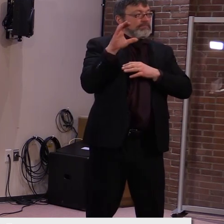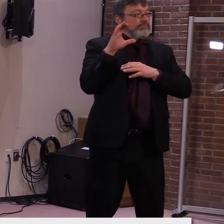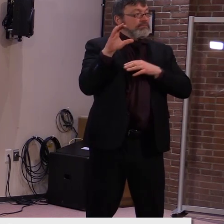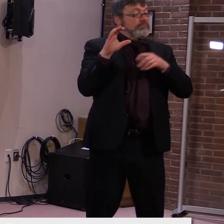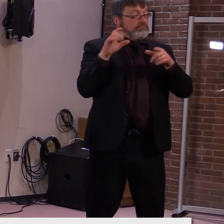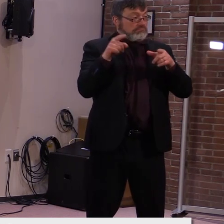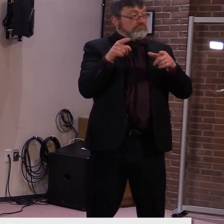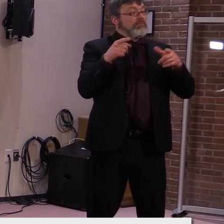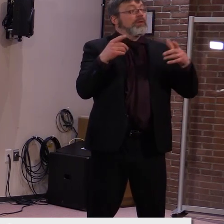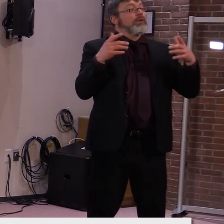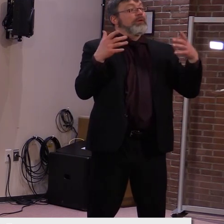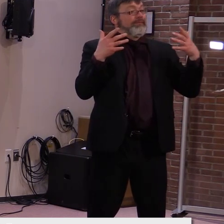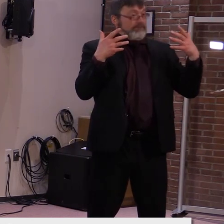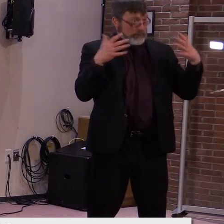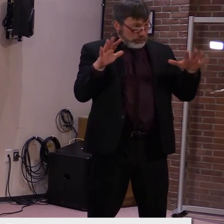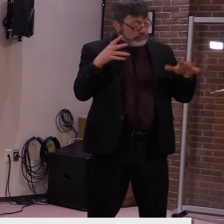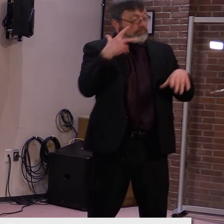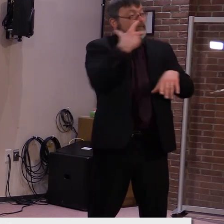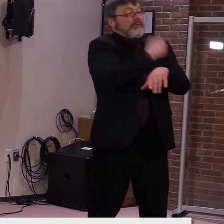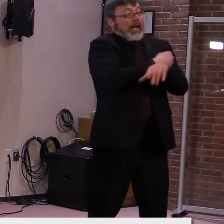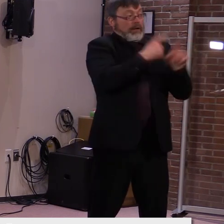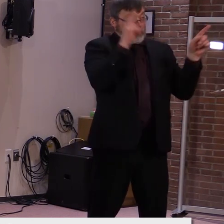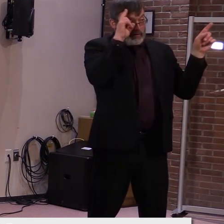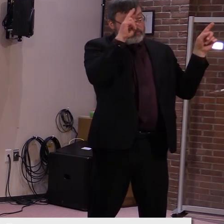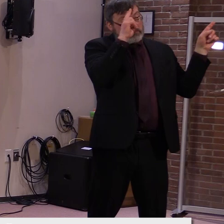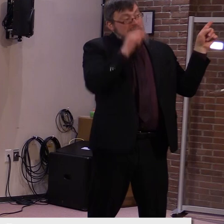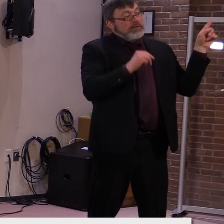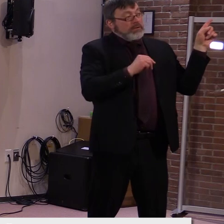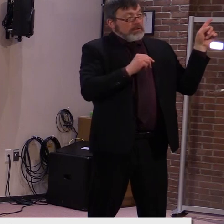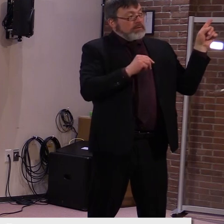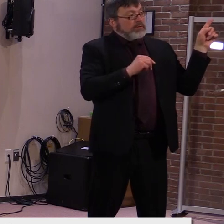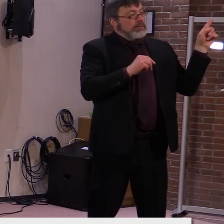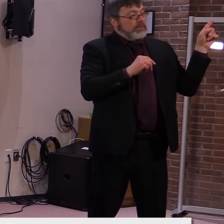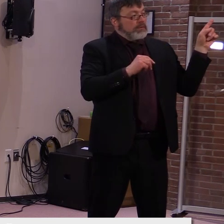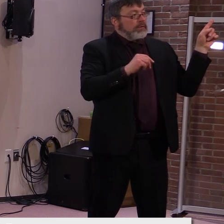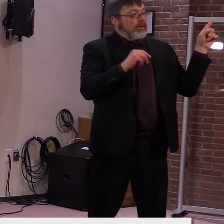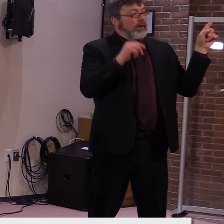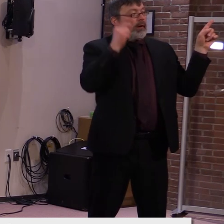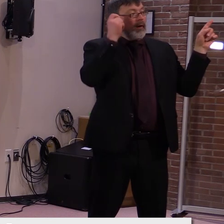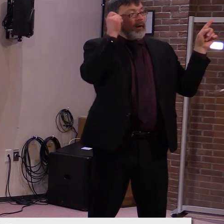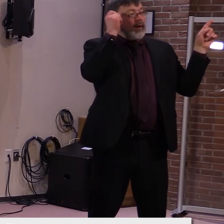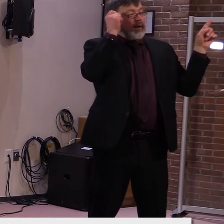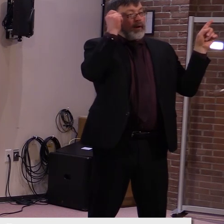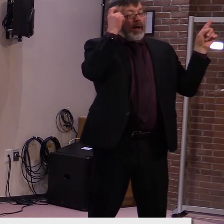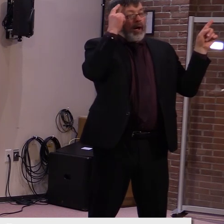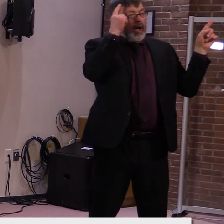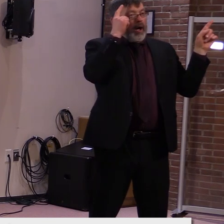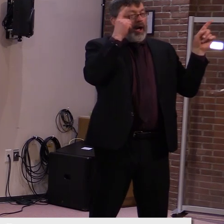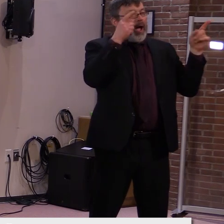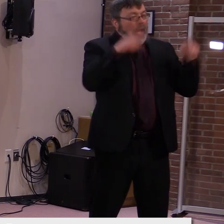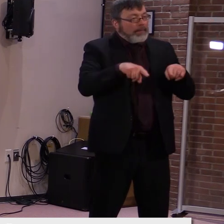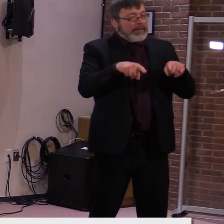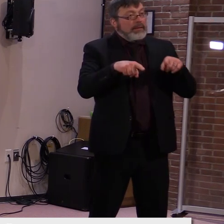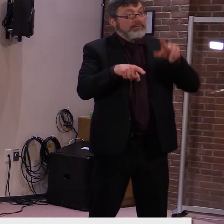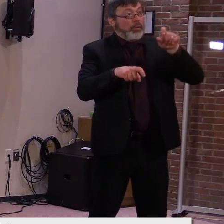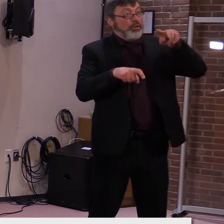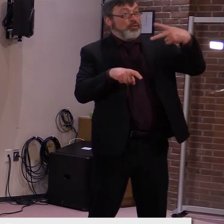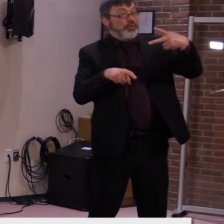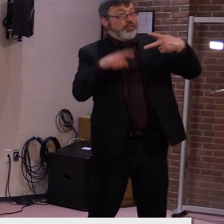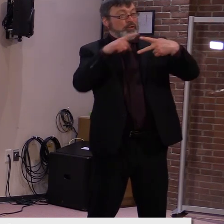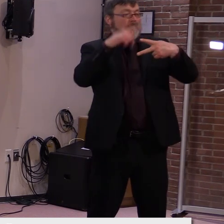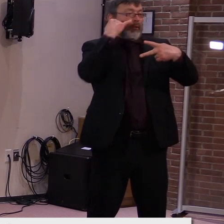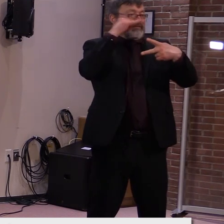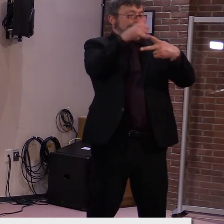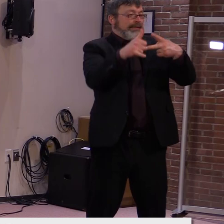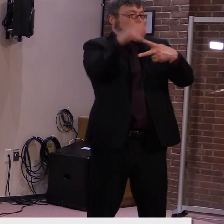and incarcerated individuals will be offered a vaccine beginning this Saturday. Before I close,